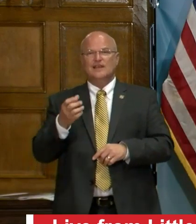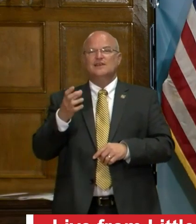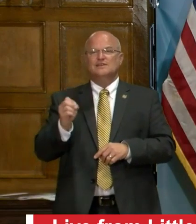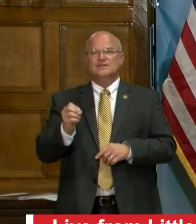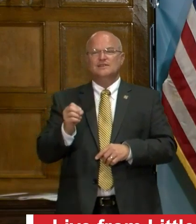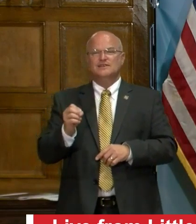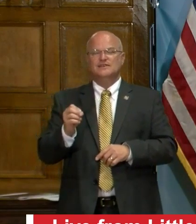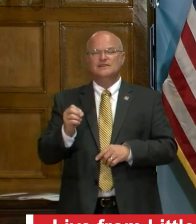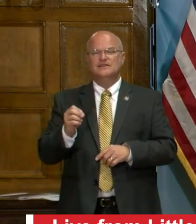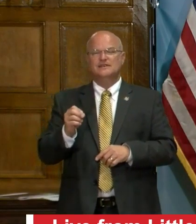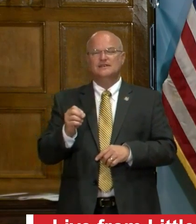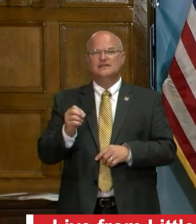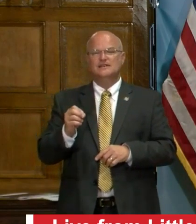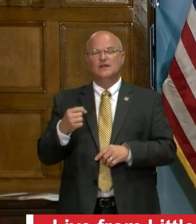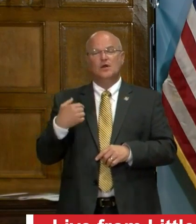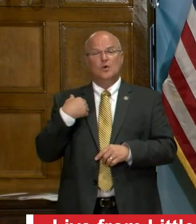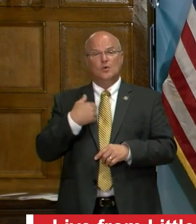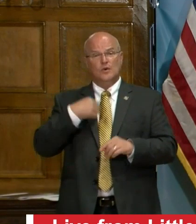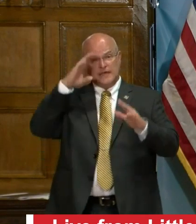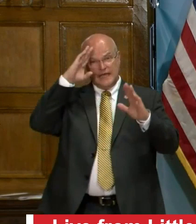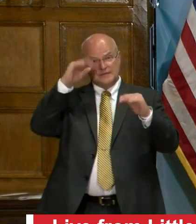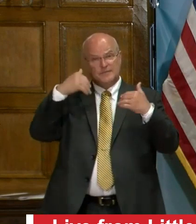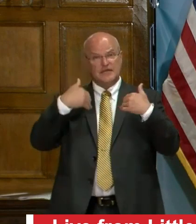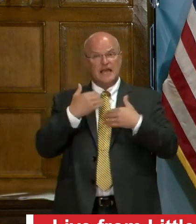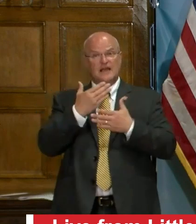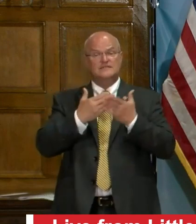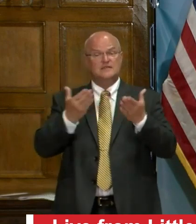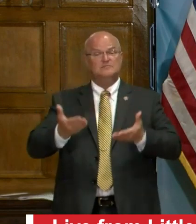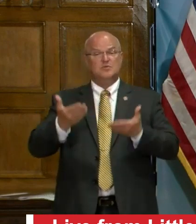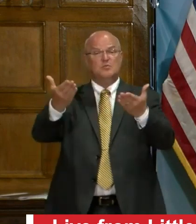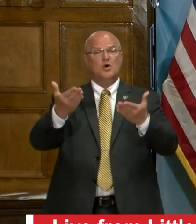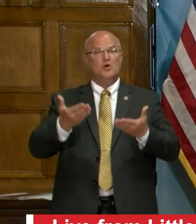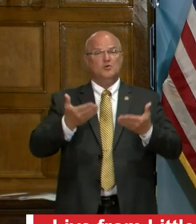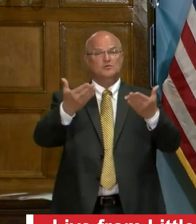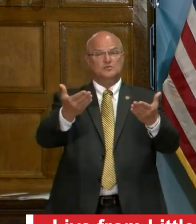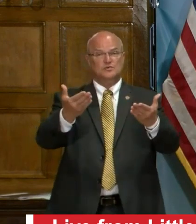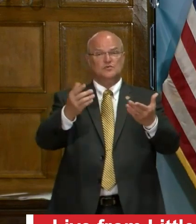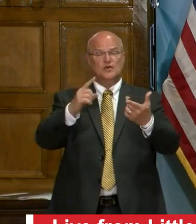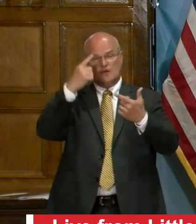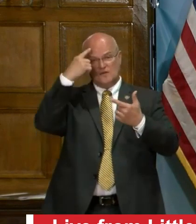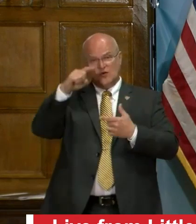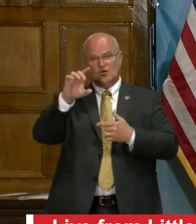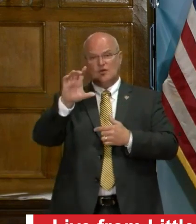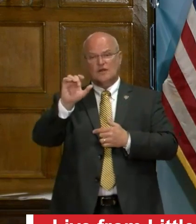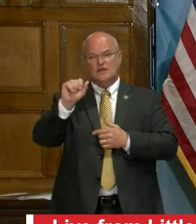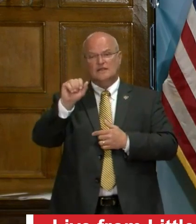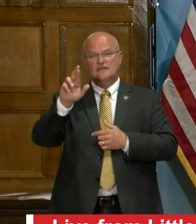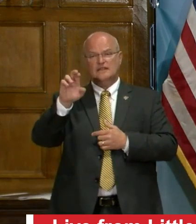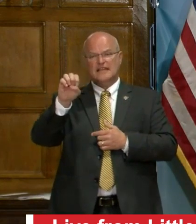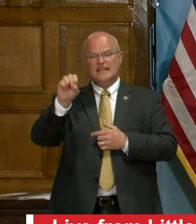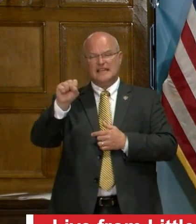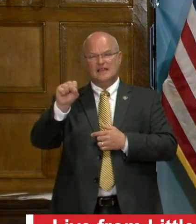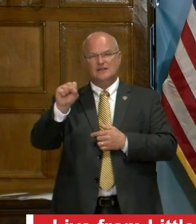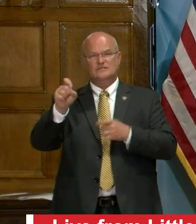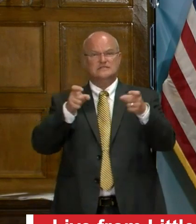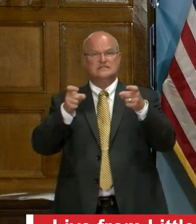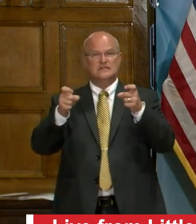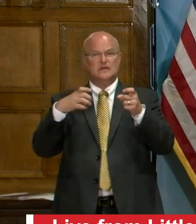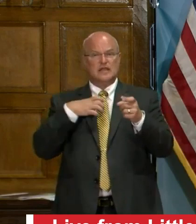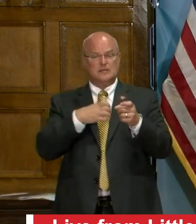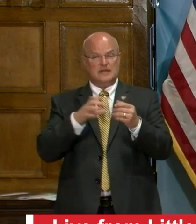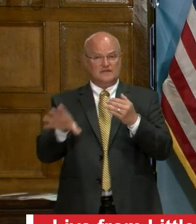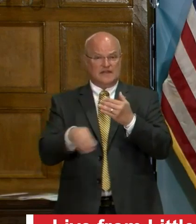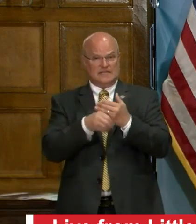so we expect to have some proposals that's presented to the CARE Steering Committee for some additional